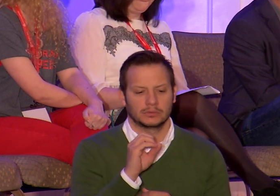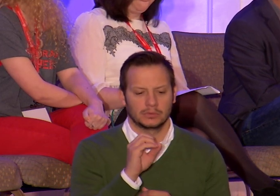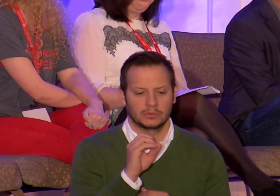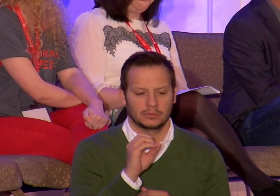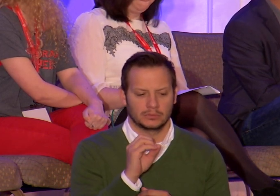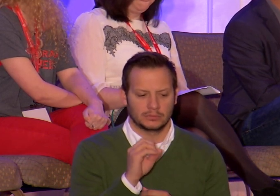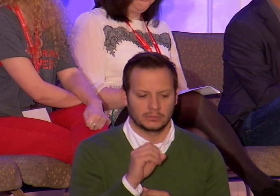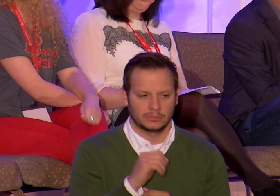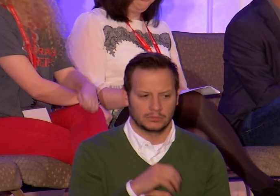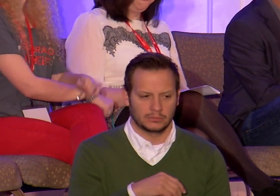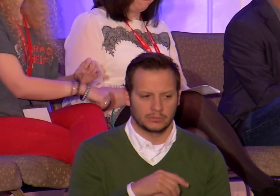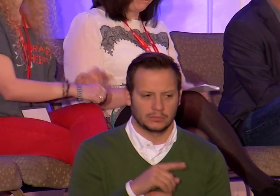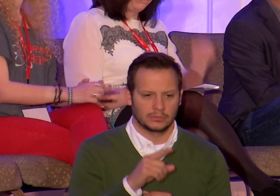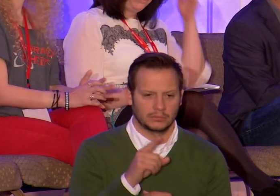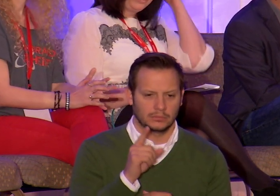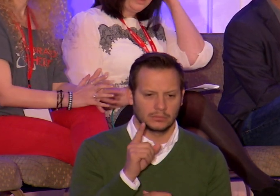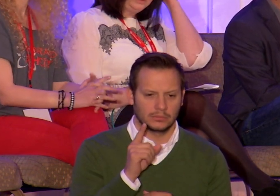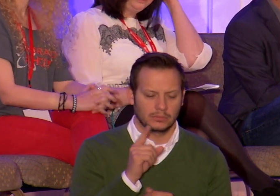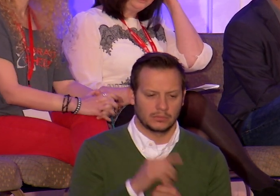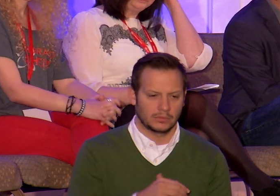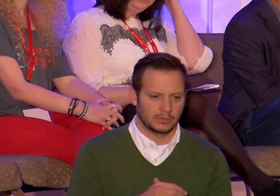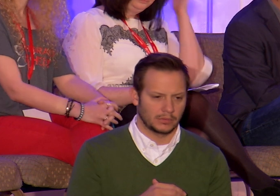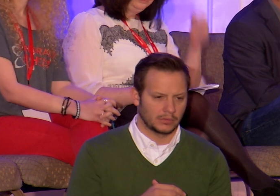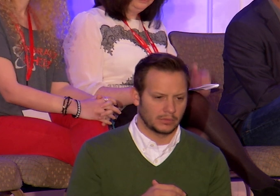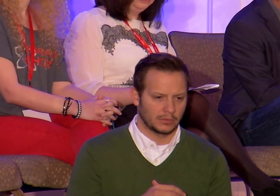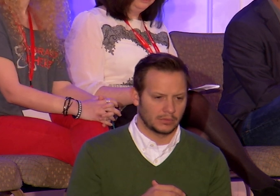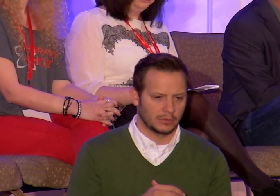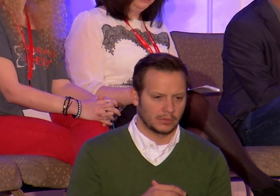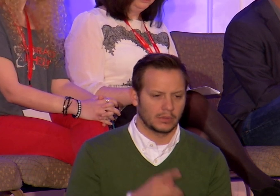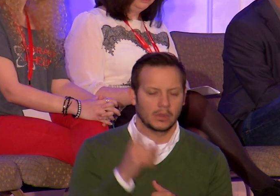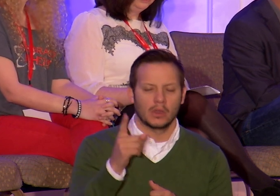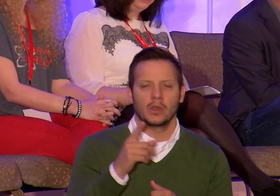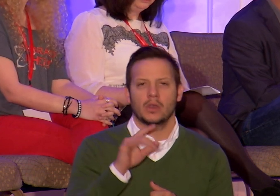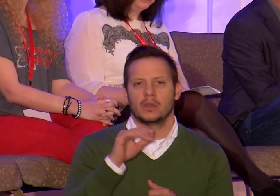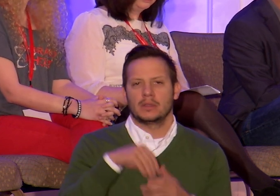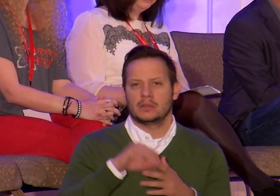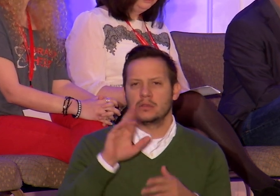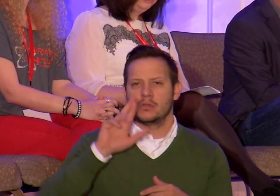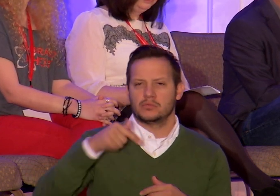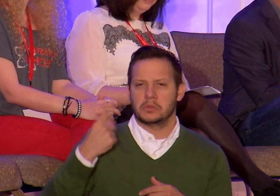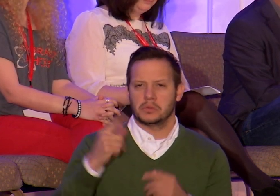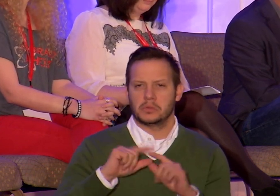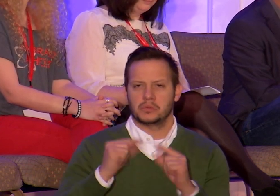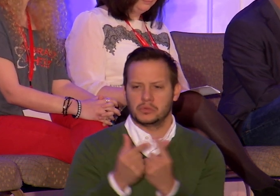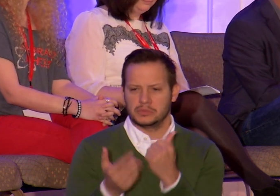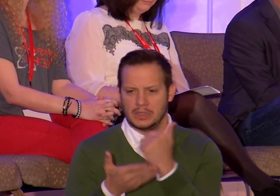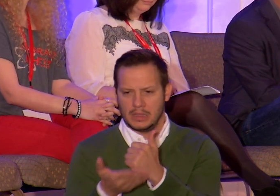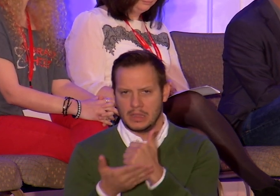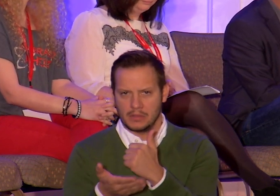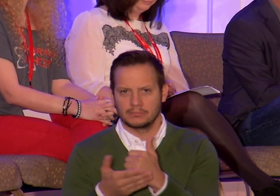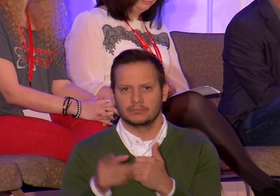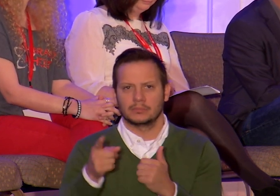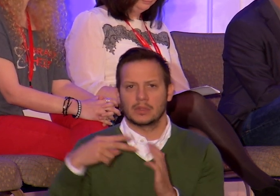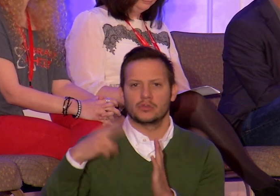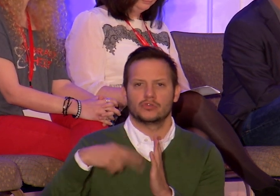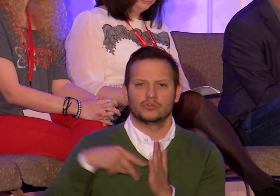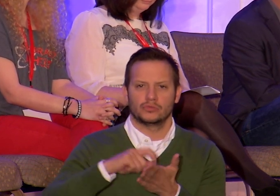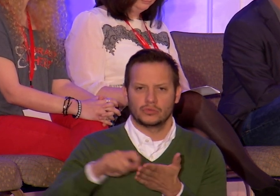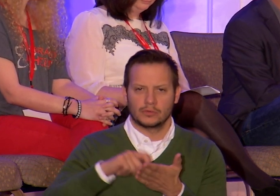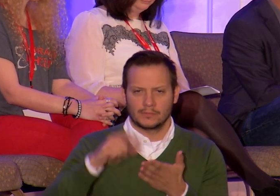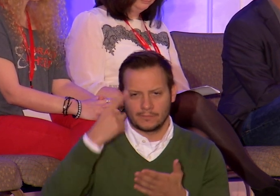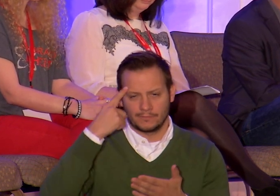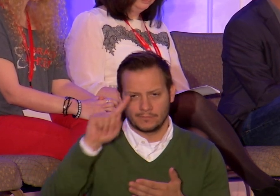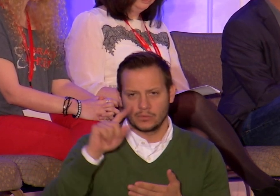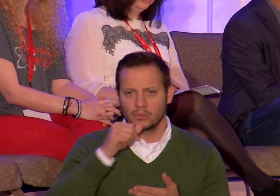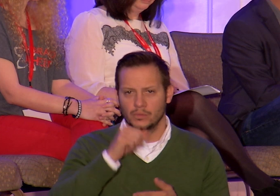for, is about literacy, spreading literacy among women, because according to the latest statistics, 47% of Iraqis